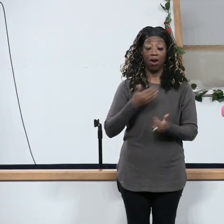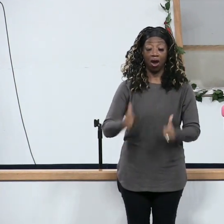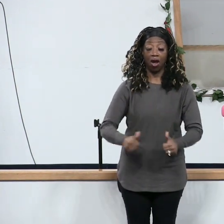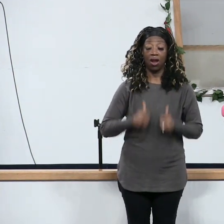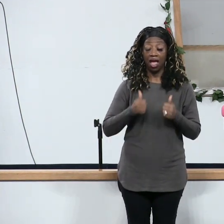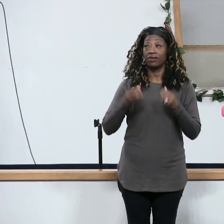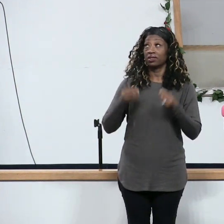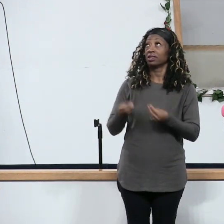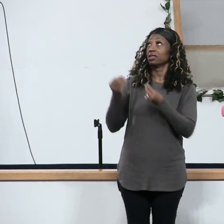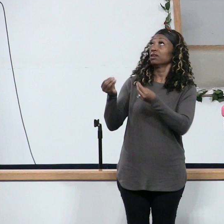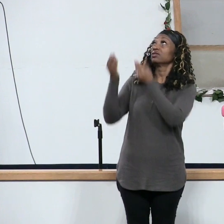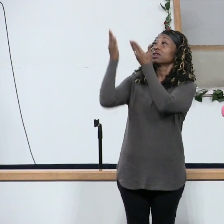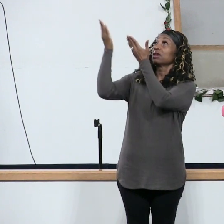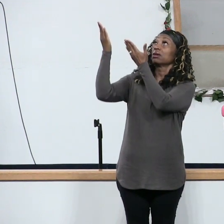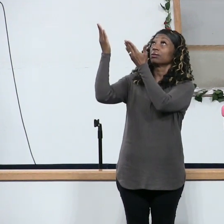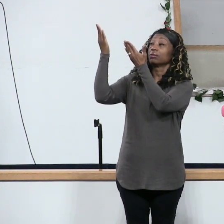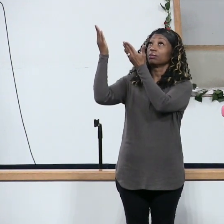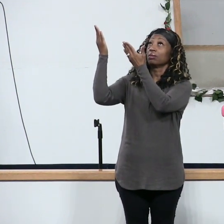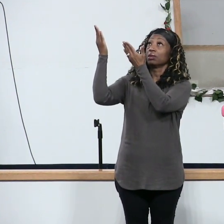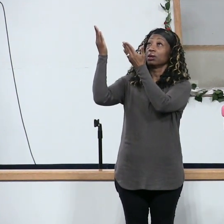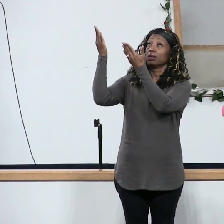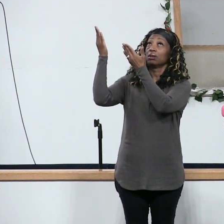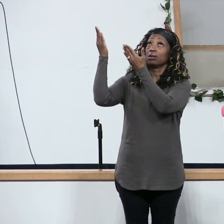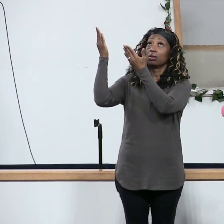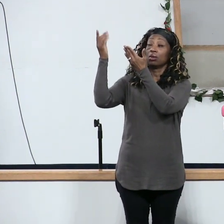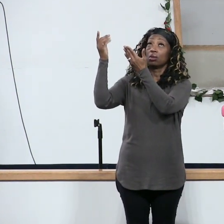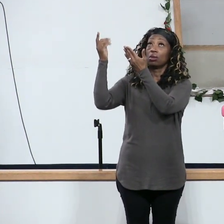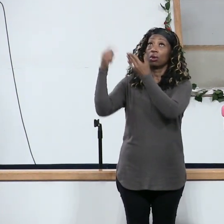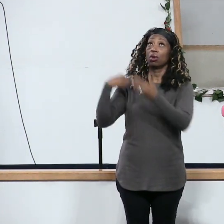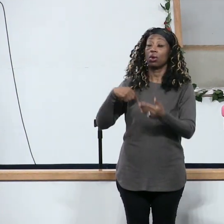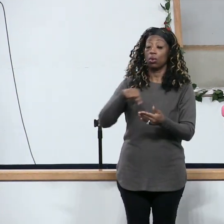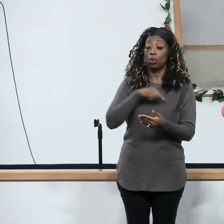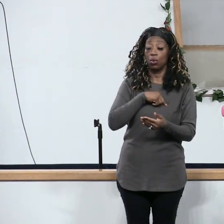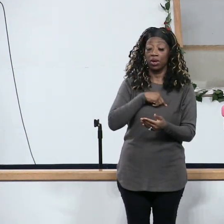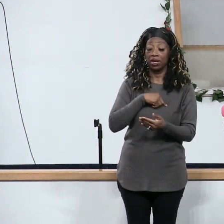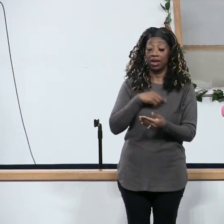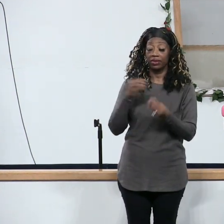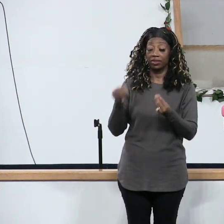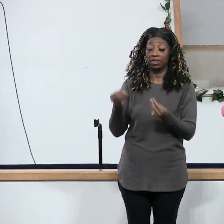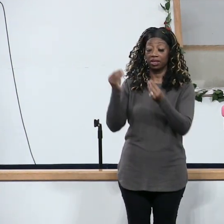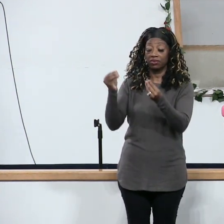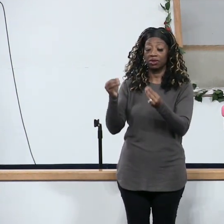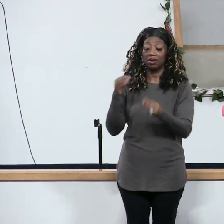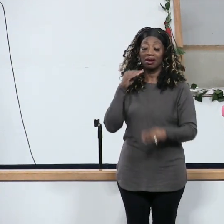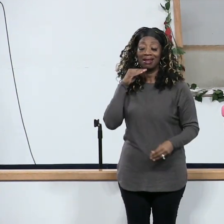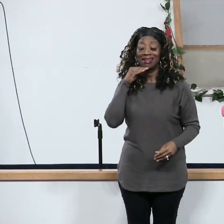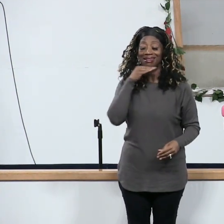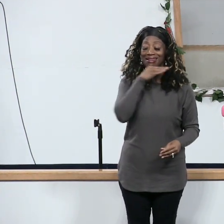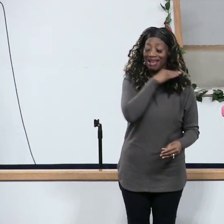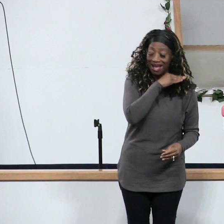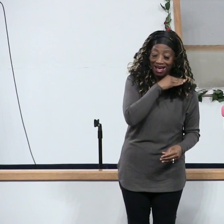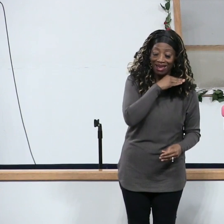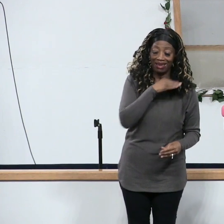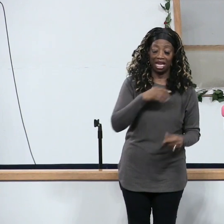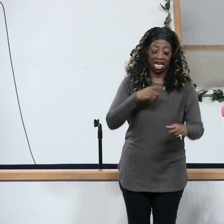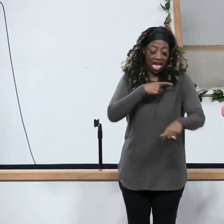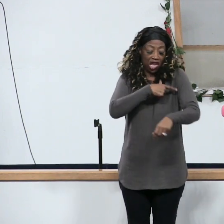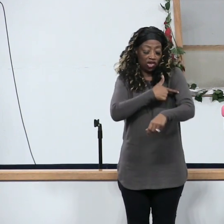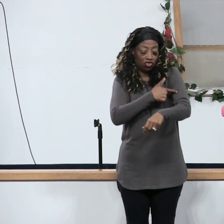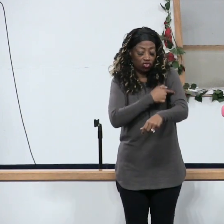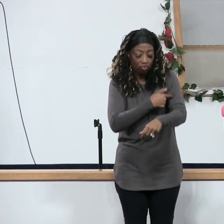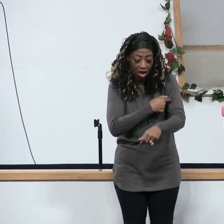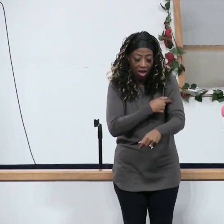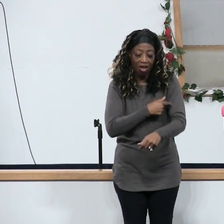to him. To where we're not just giving to him lying and drugs and sex and Sunday.